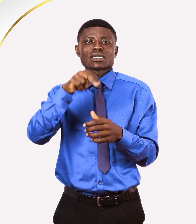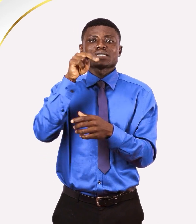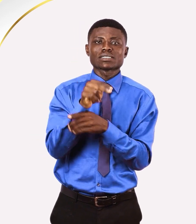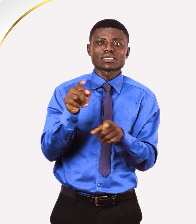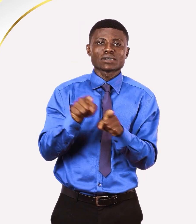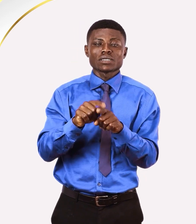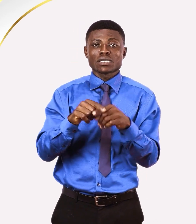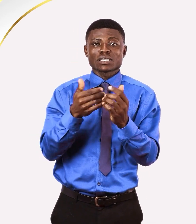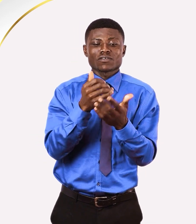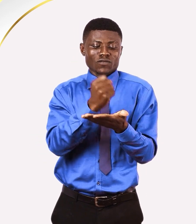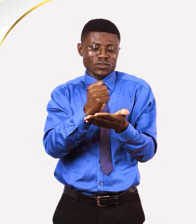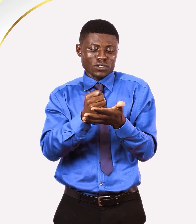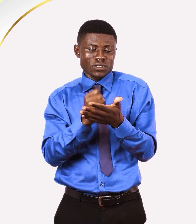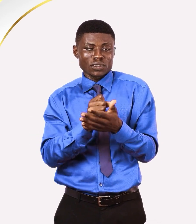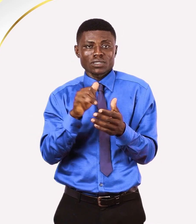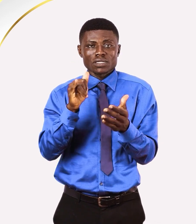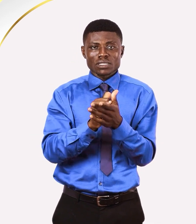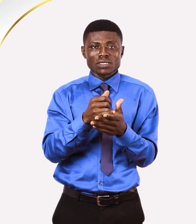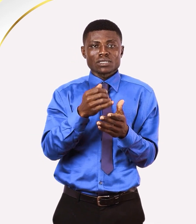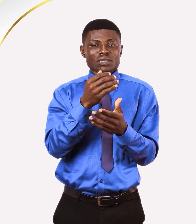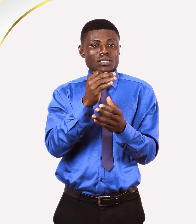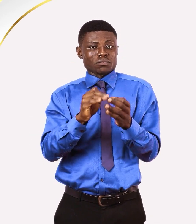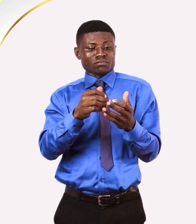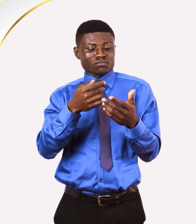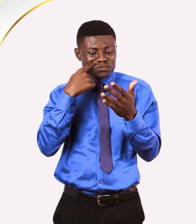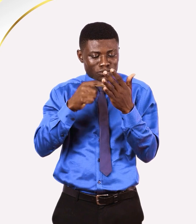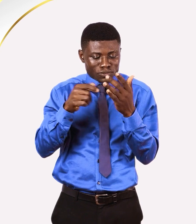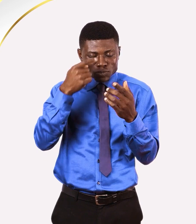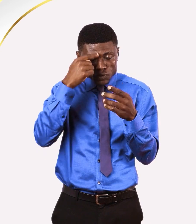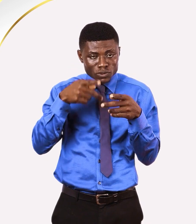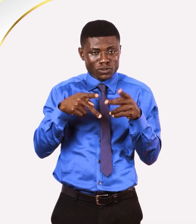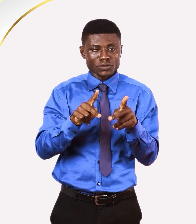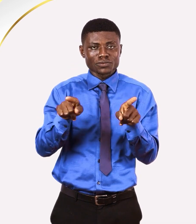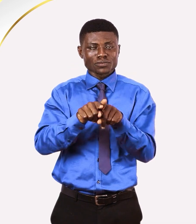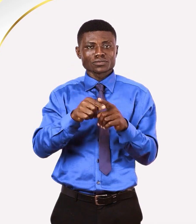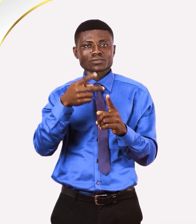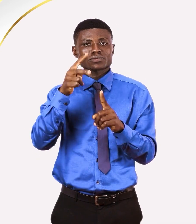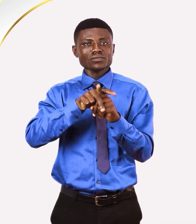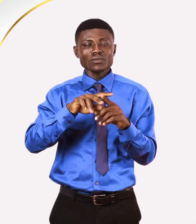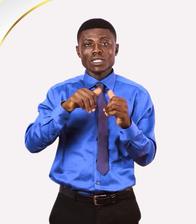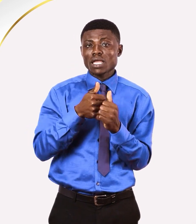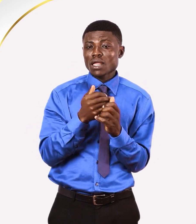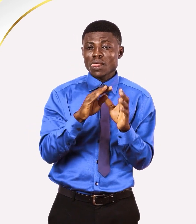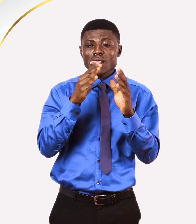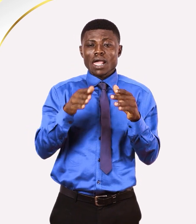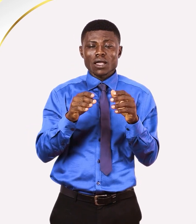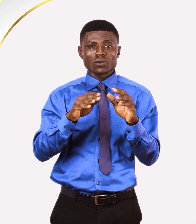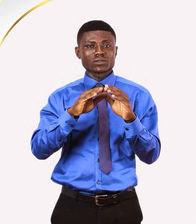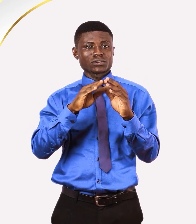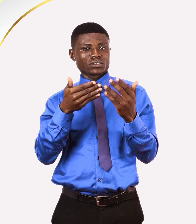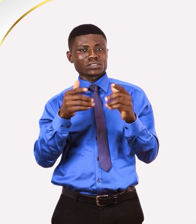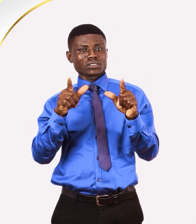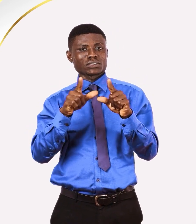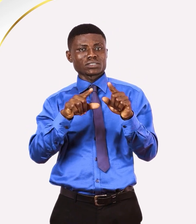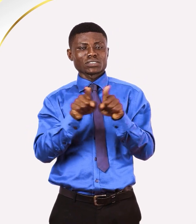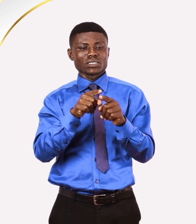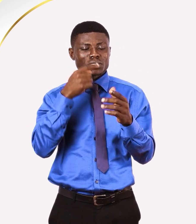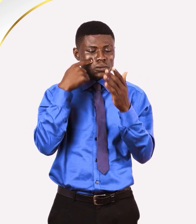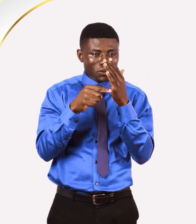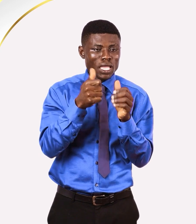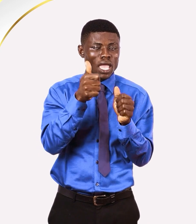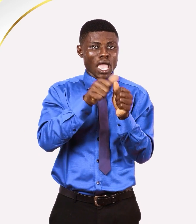prospectus or offer documents, examining for approval applications for issuing house licenses,